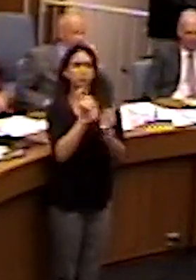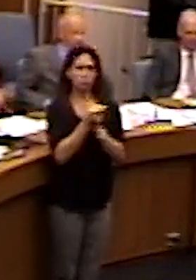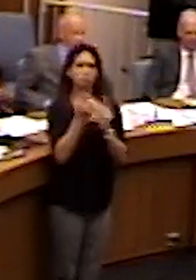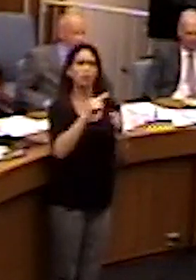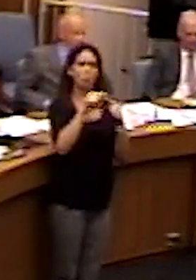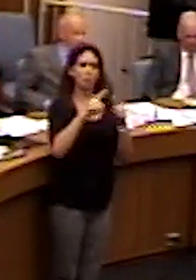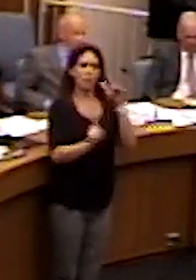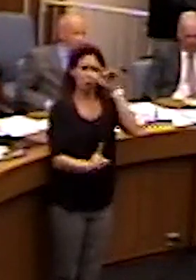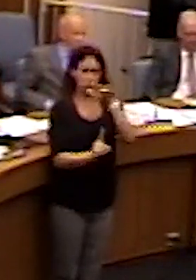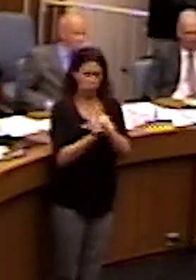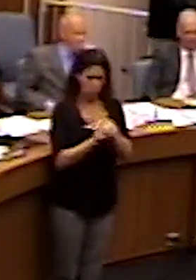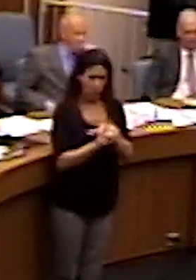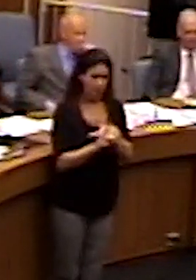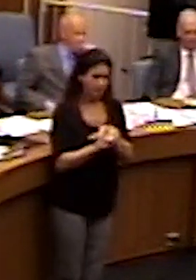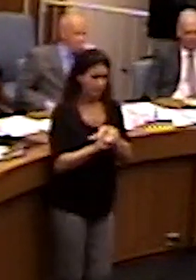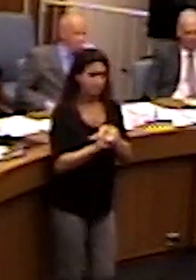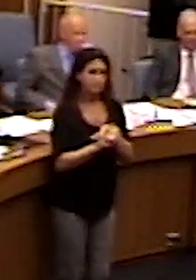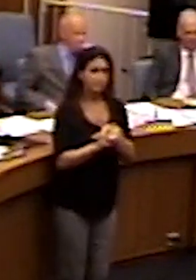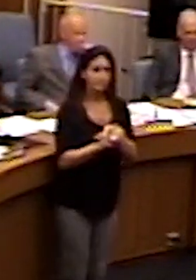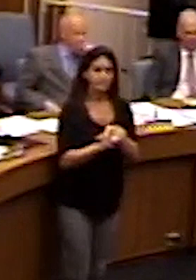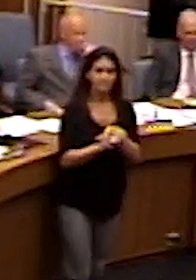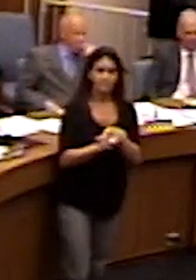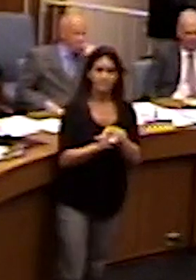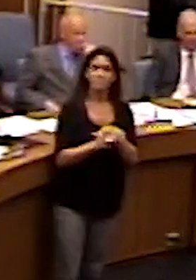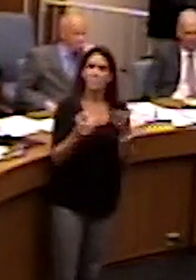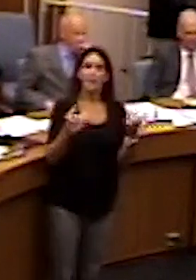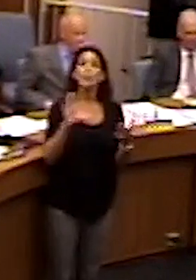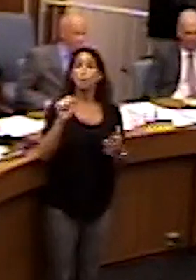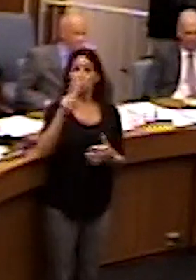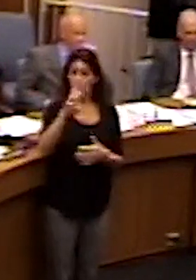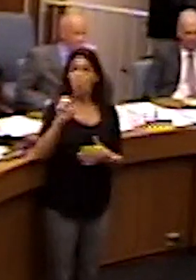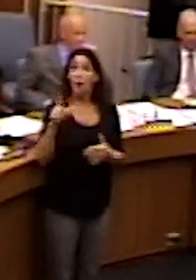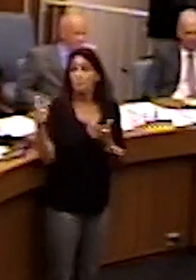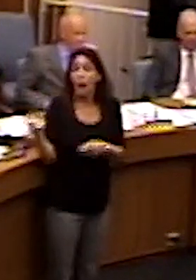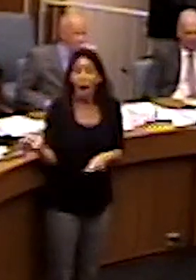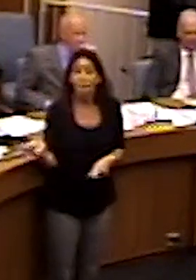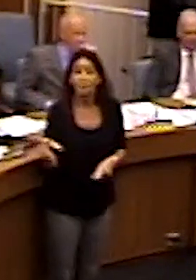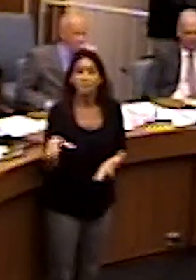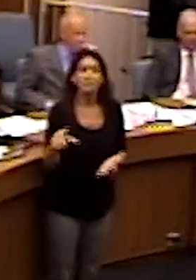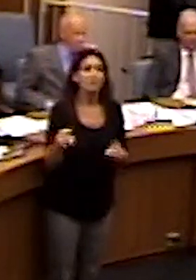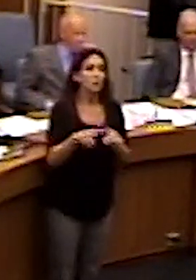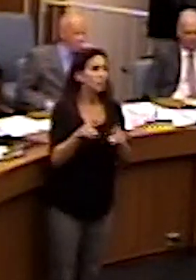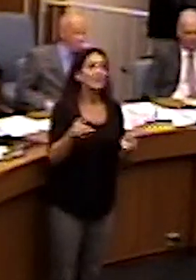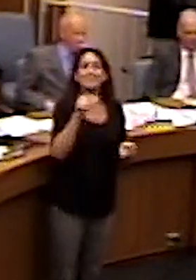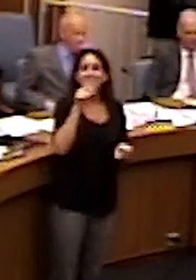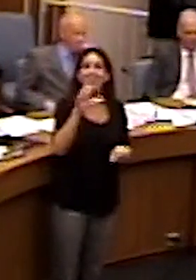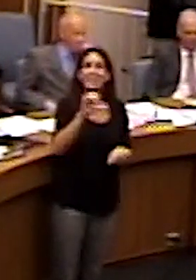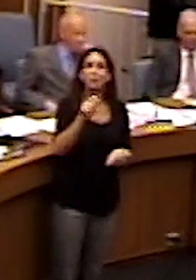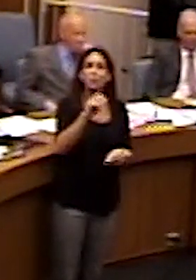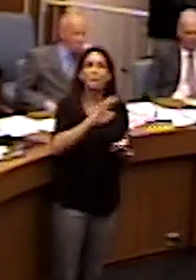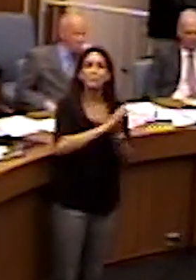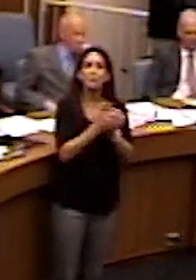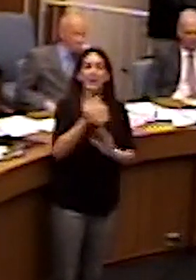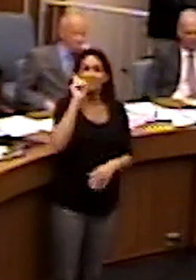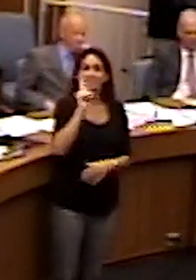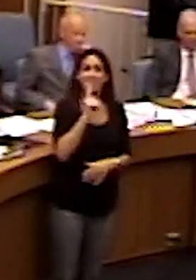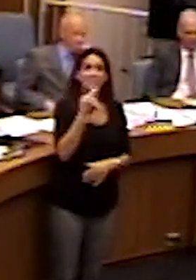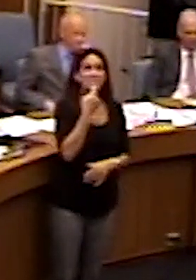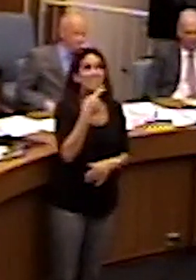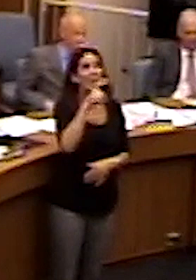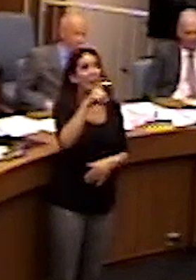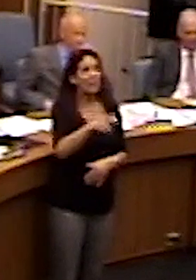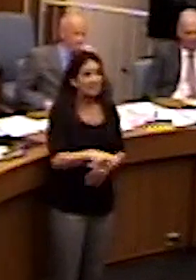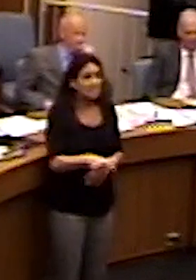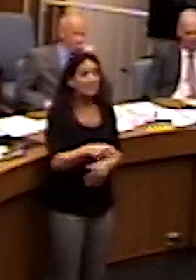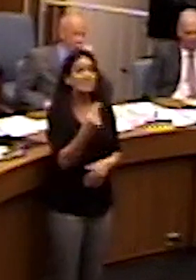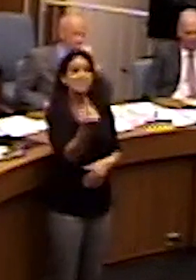on a scene. I mean, a crime is a crime, but it's not a crime to be deaf and say, I need a writing to